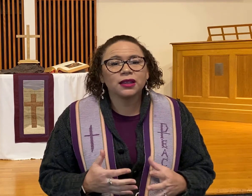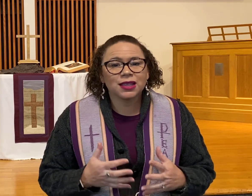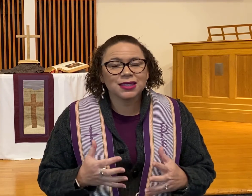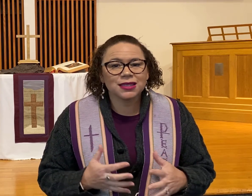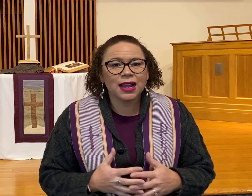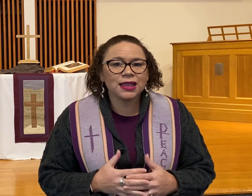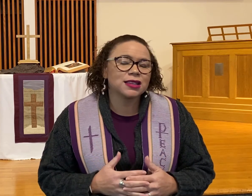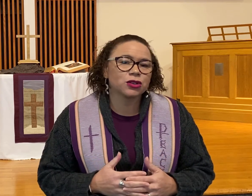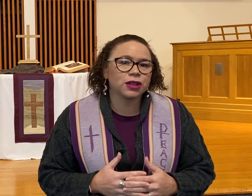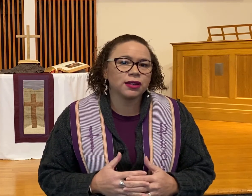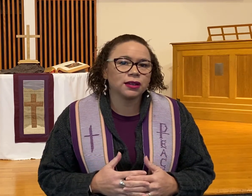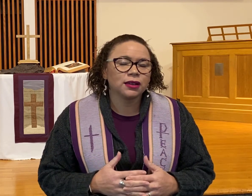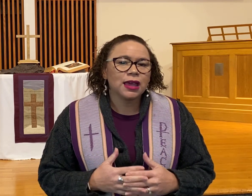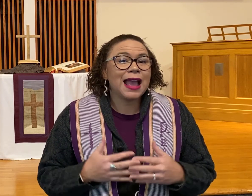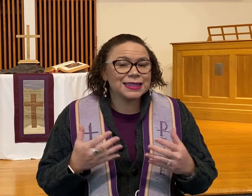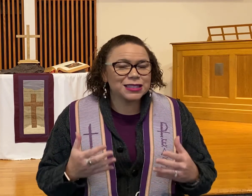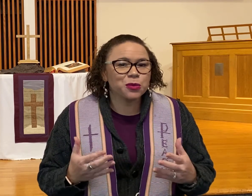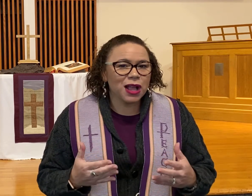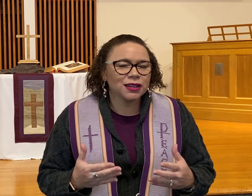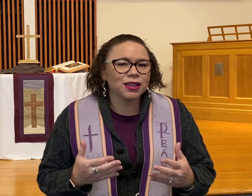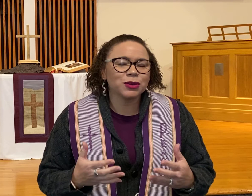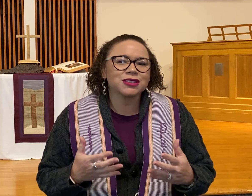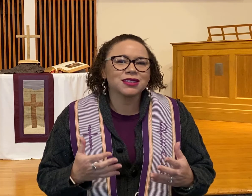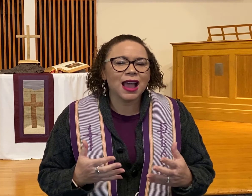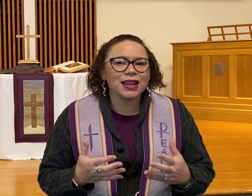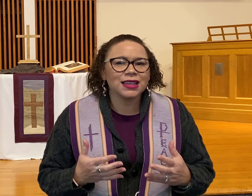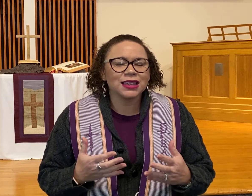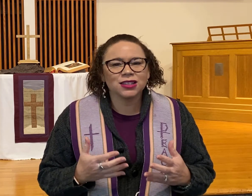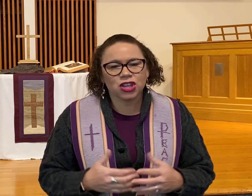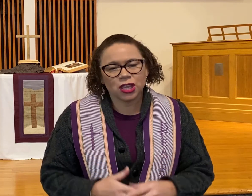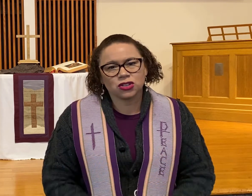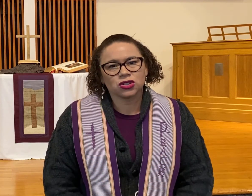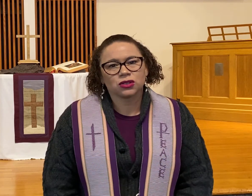that society has created. And it's one in which society can change.